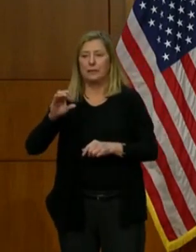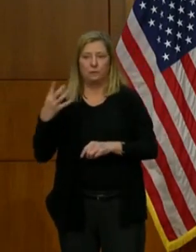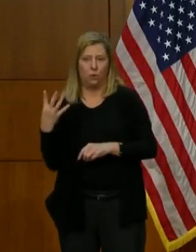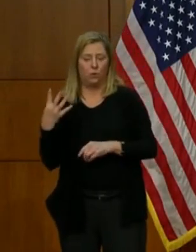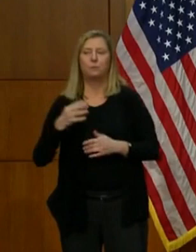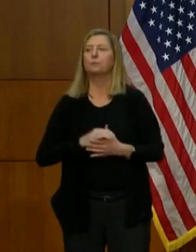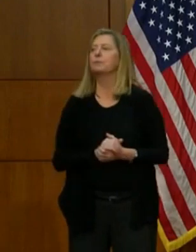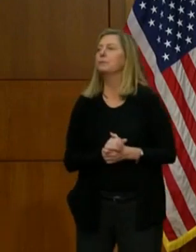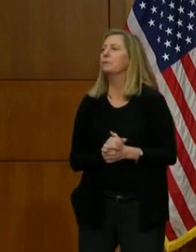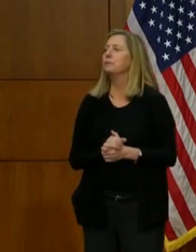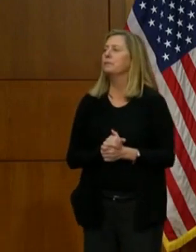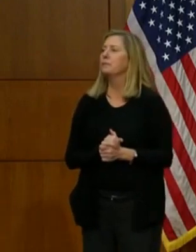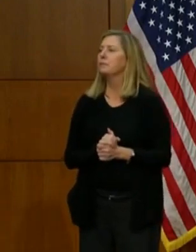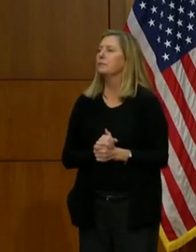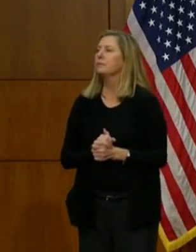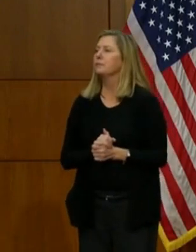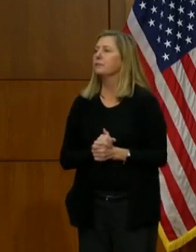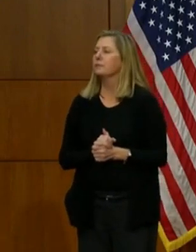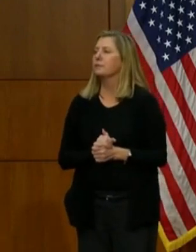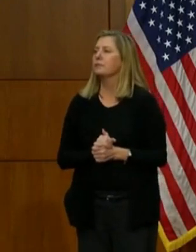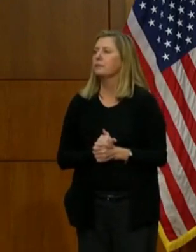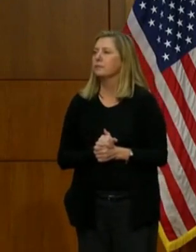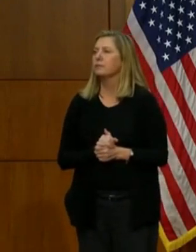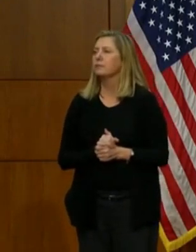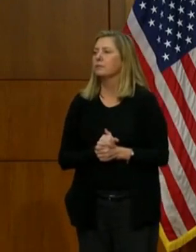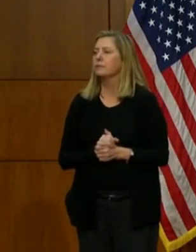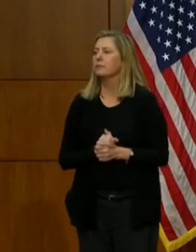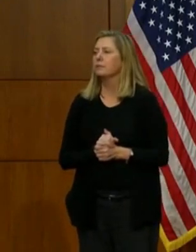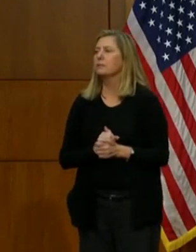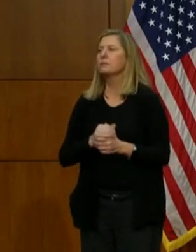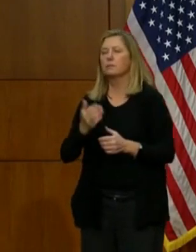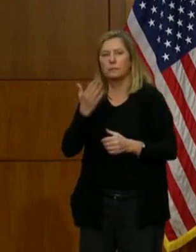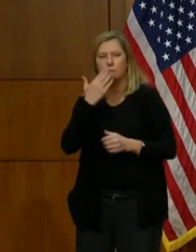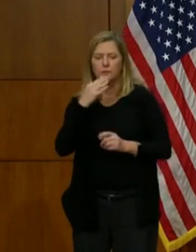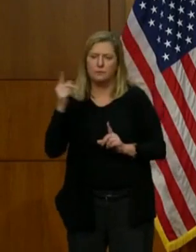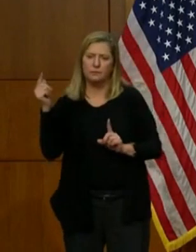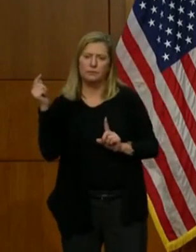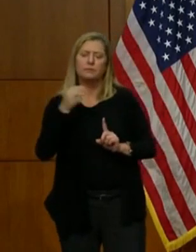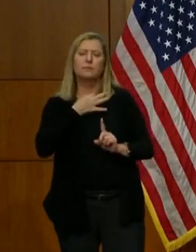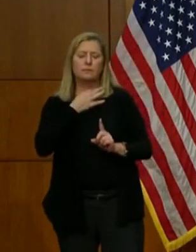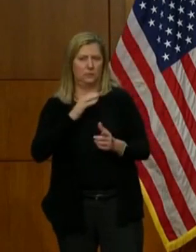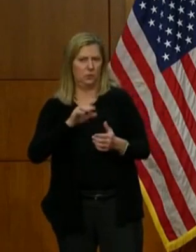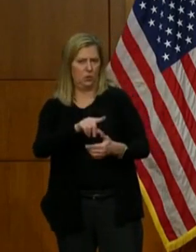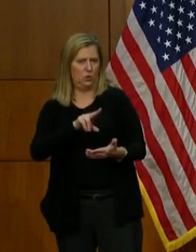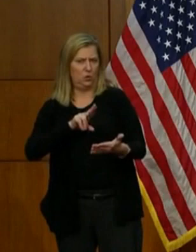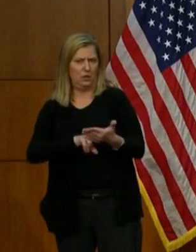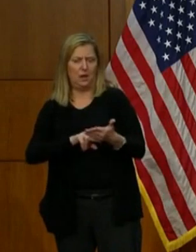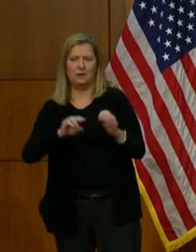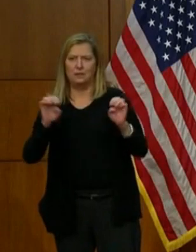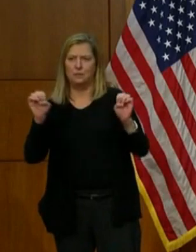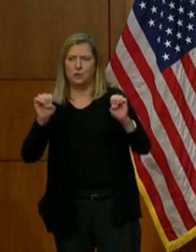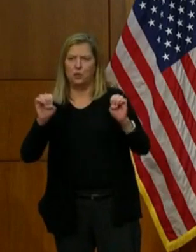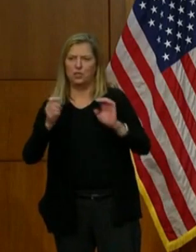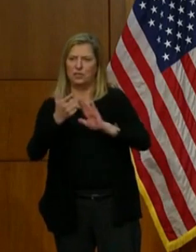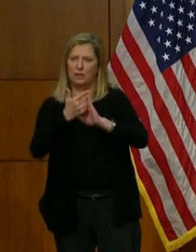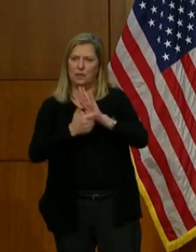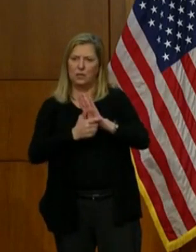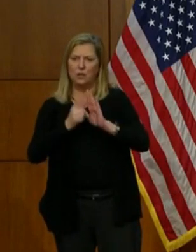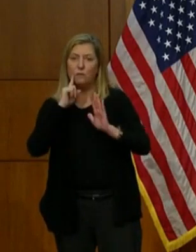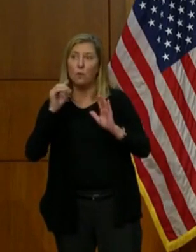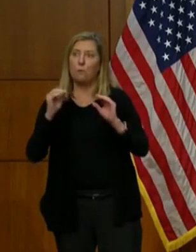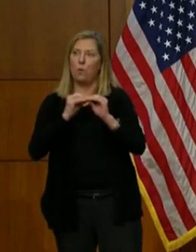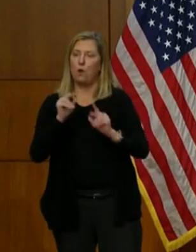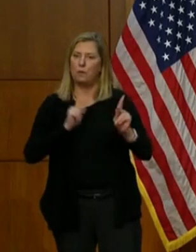Thank you, Governor. I wanted to go back to the emergency legislation that was signed to give more people